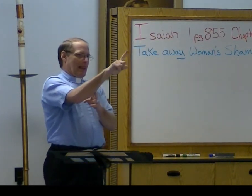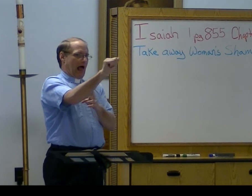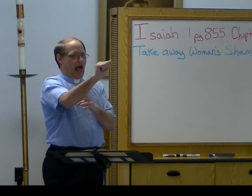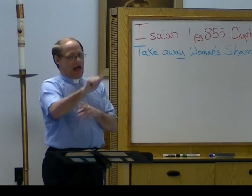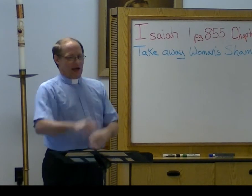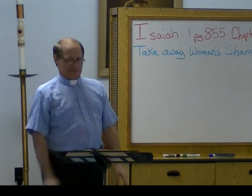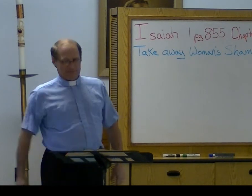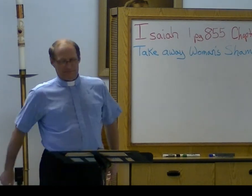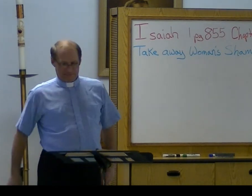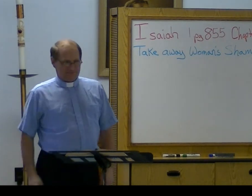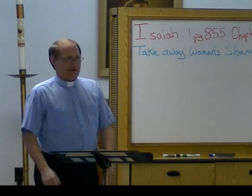Magdala.